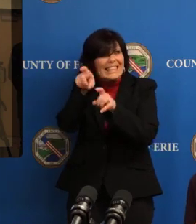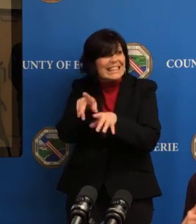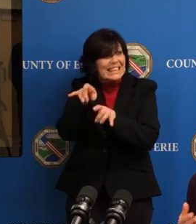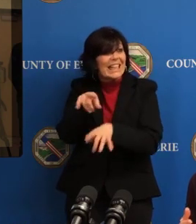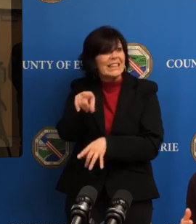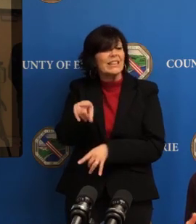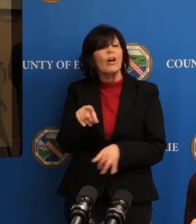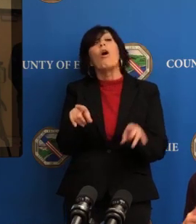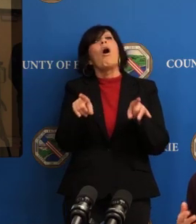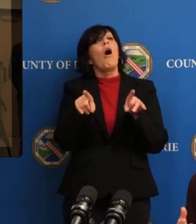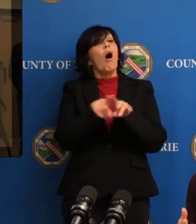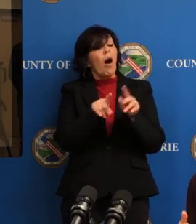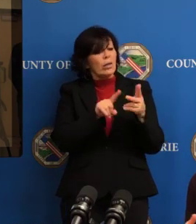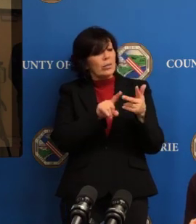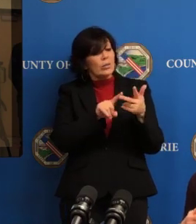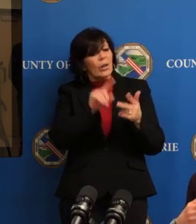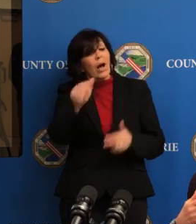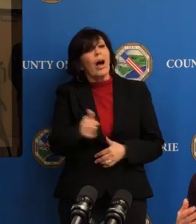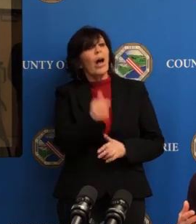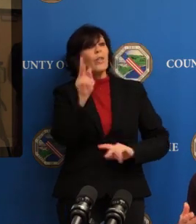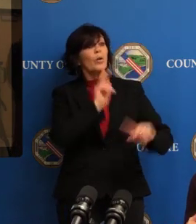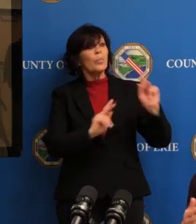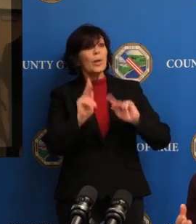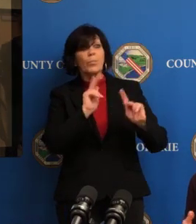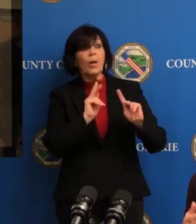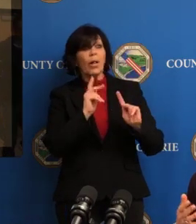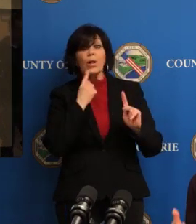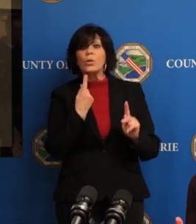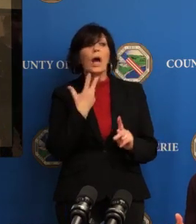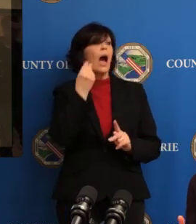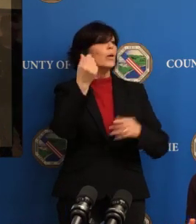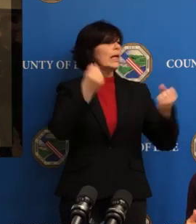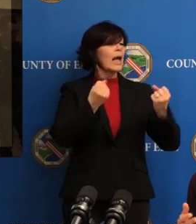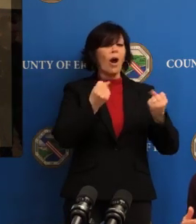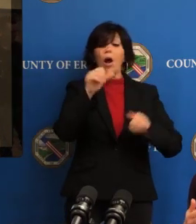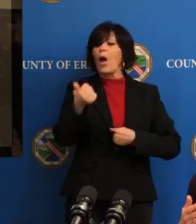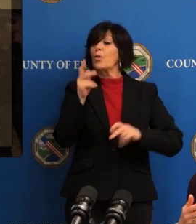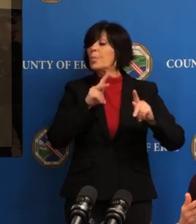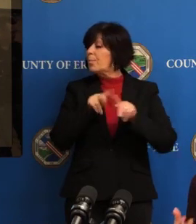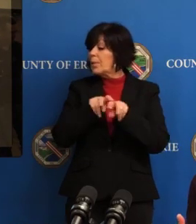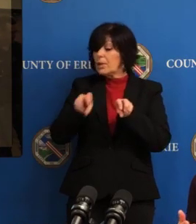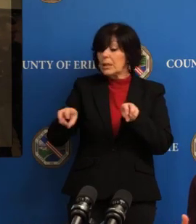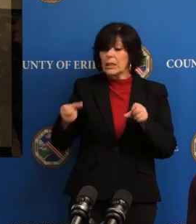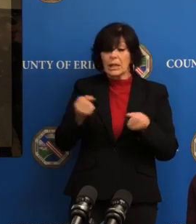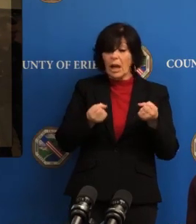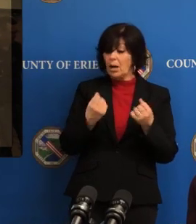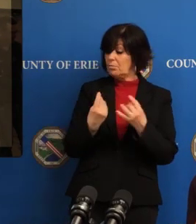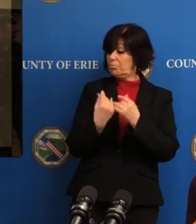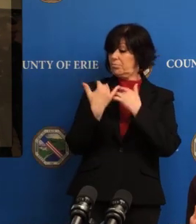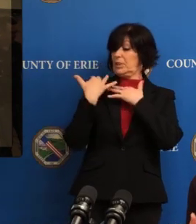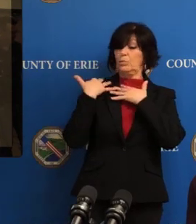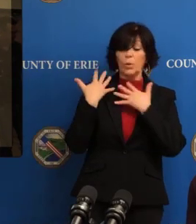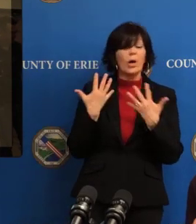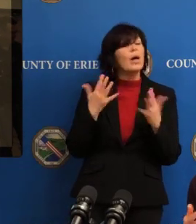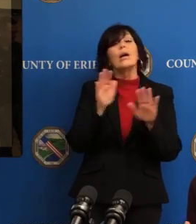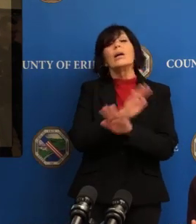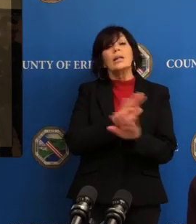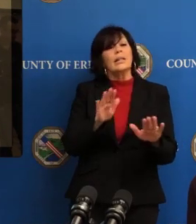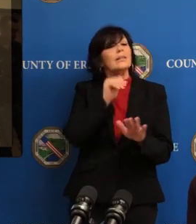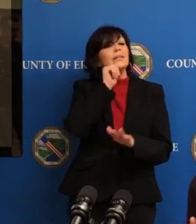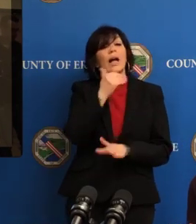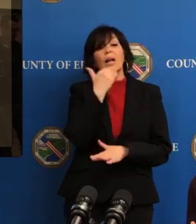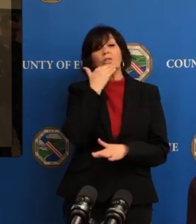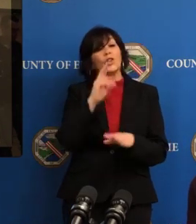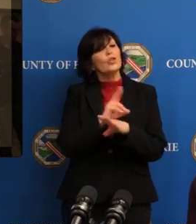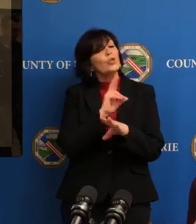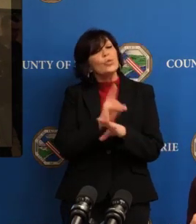also it could expose other people, like you go out in your car, there are other people in your car, they could get exposed. So again, it's not a good